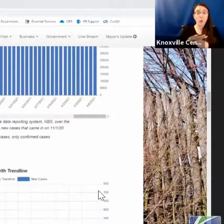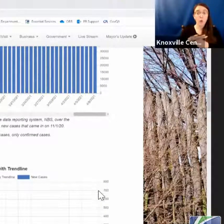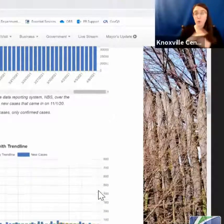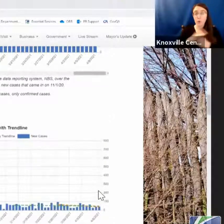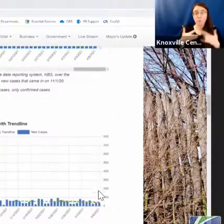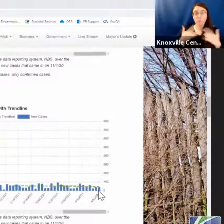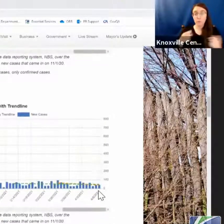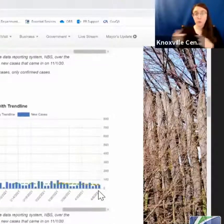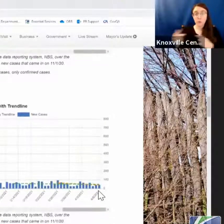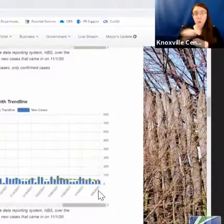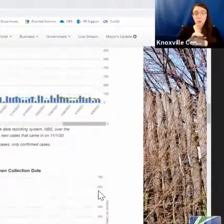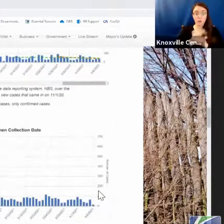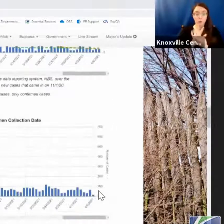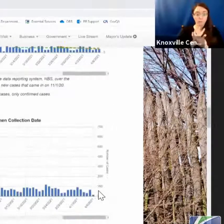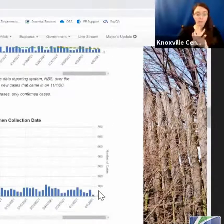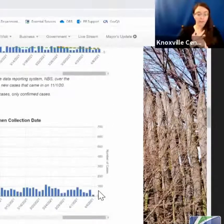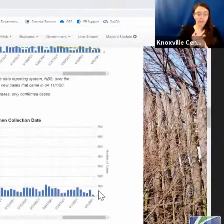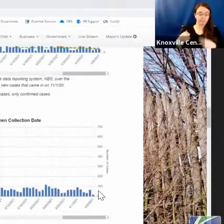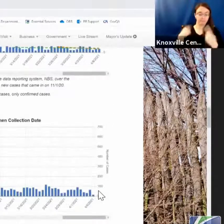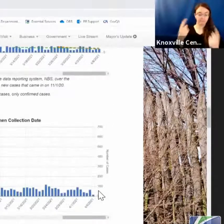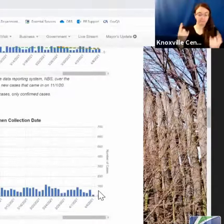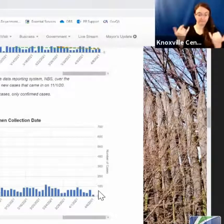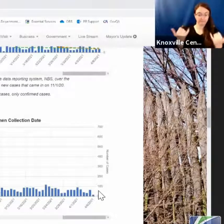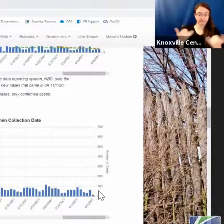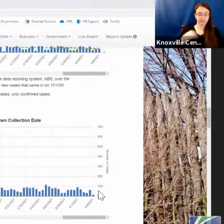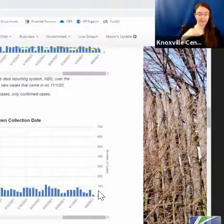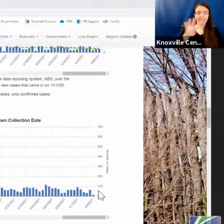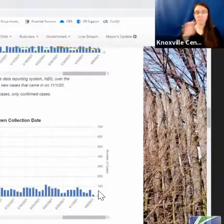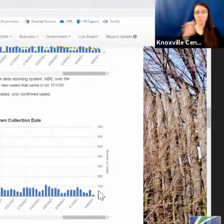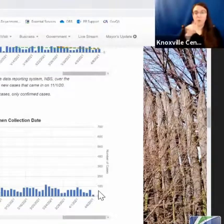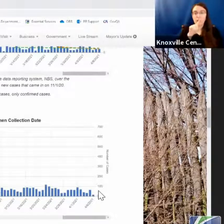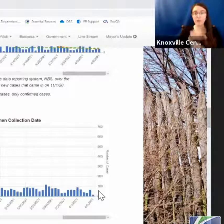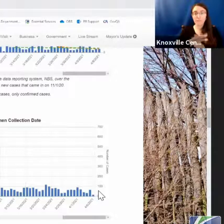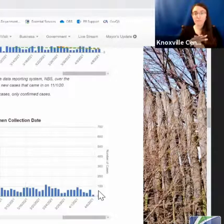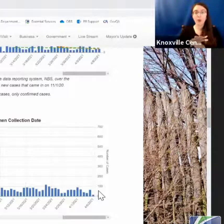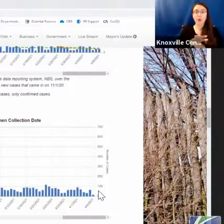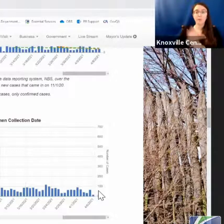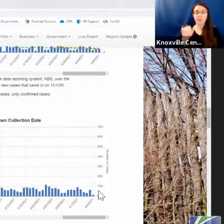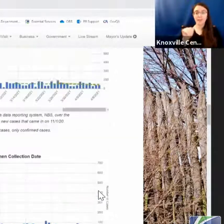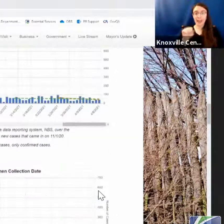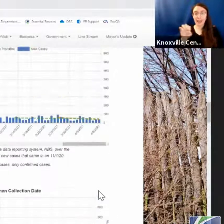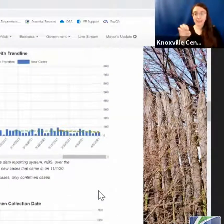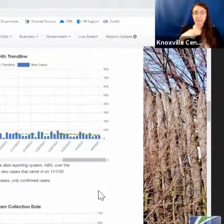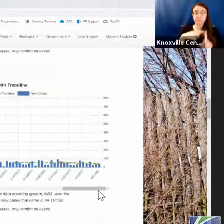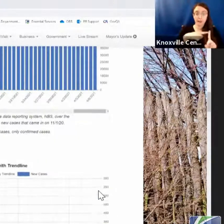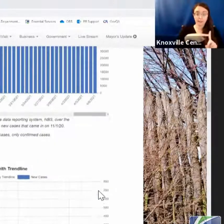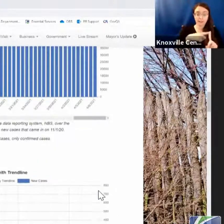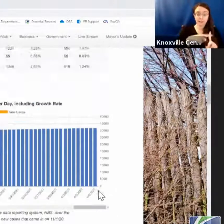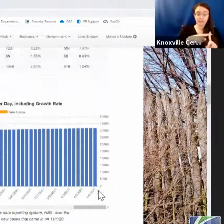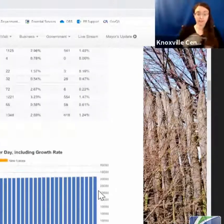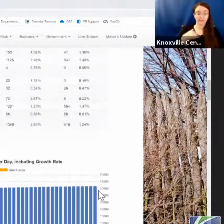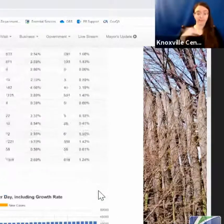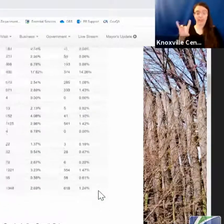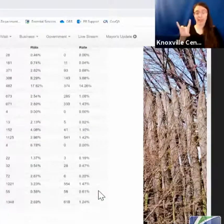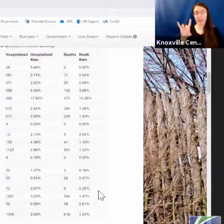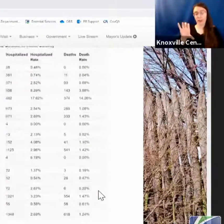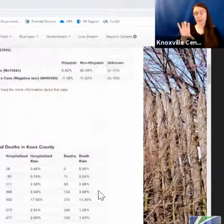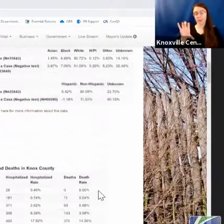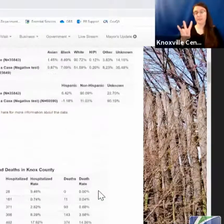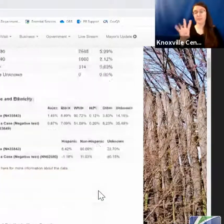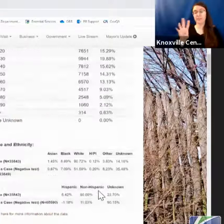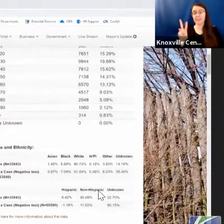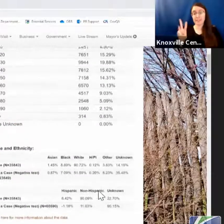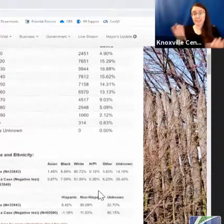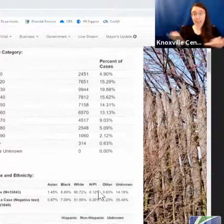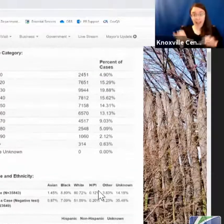confirmed cases since yesterday's report. We have 876 active cases. 35 Knox County residents are